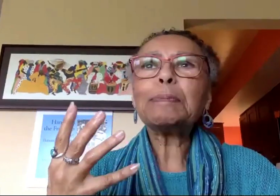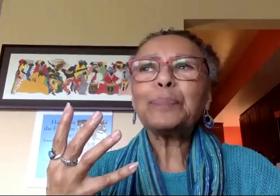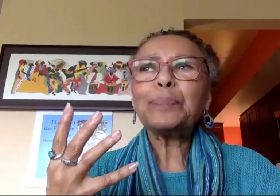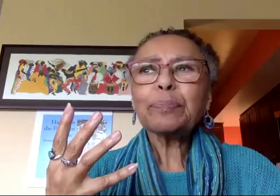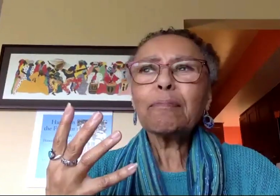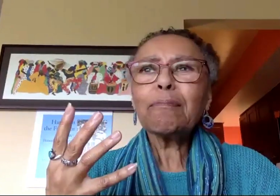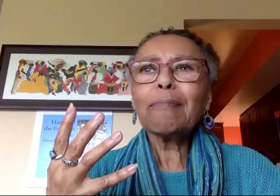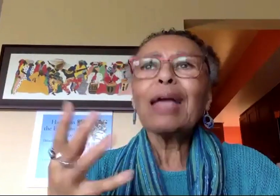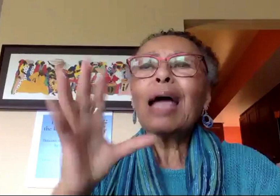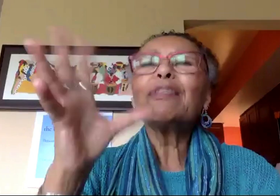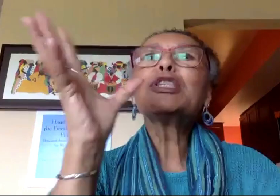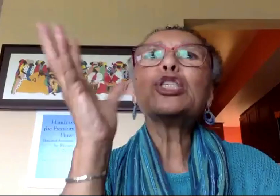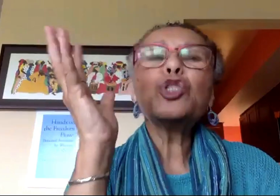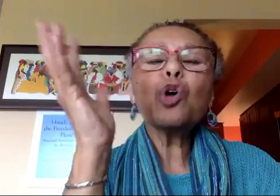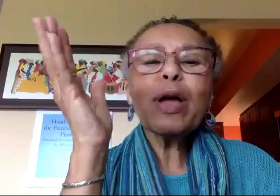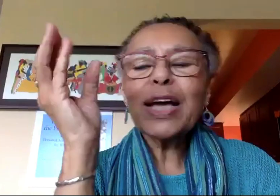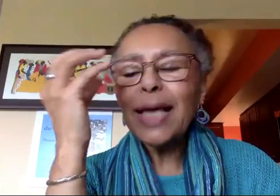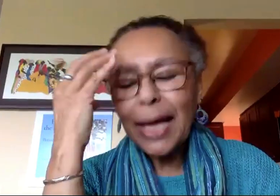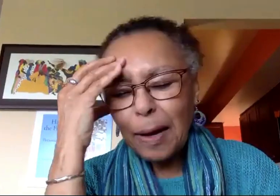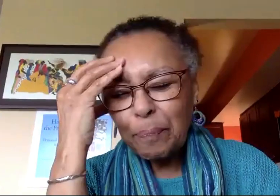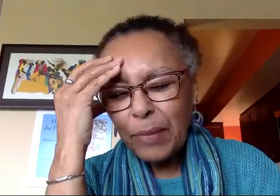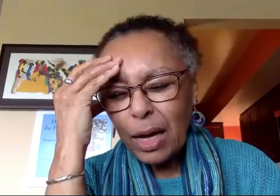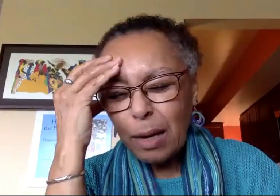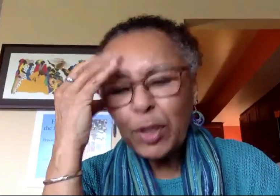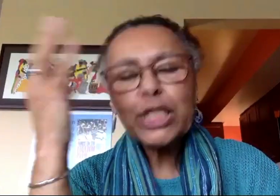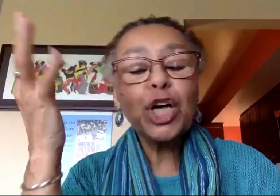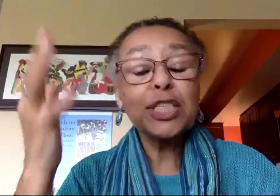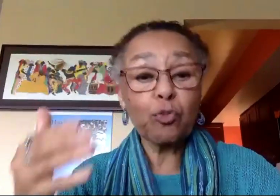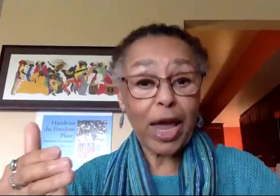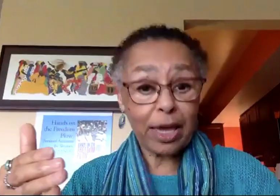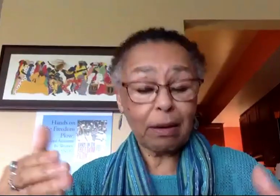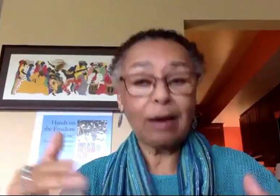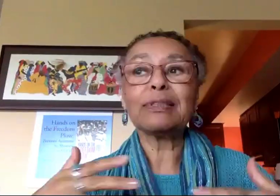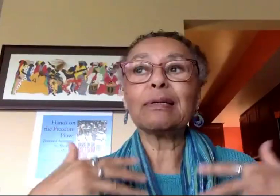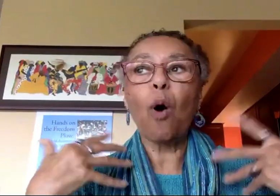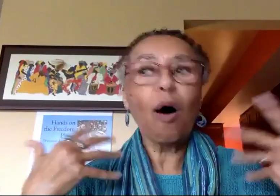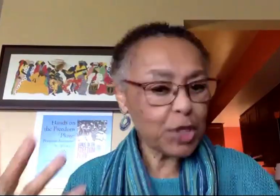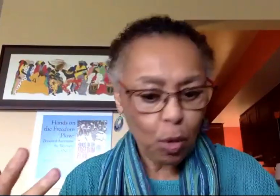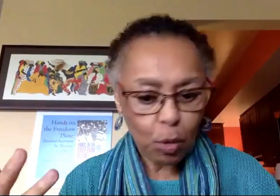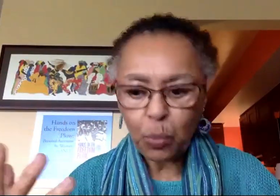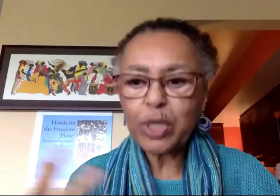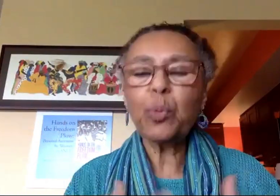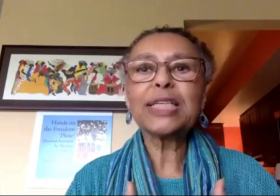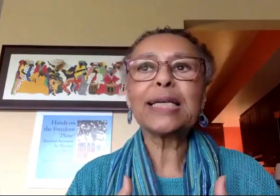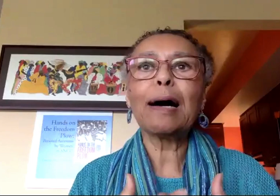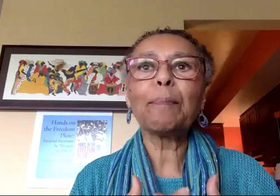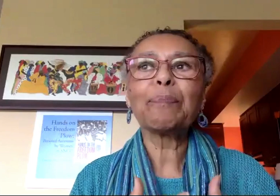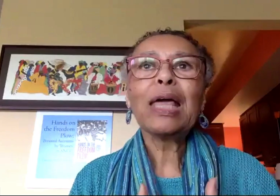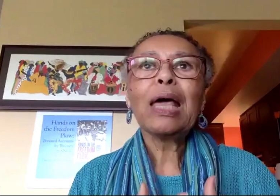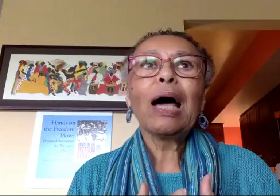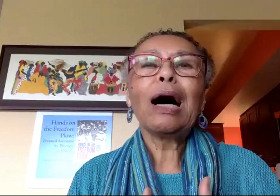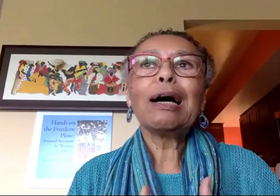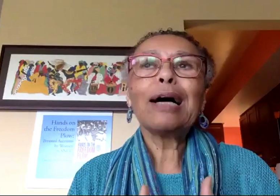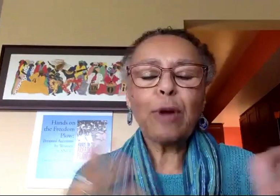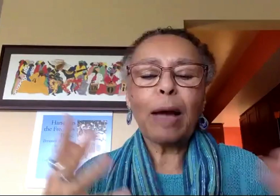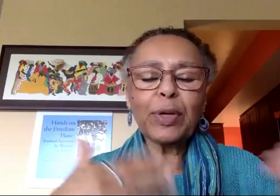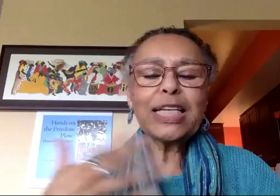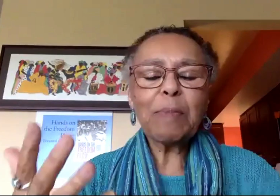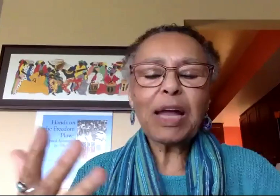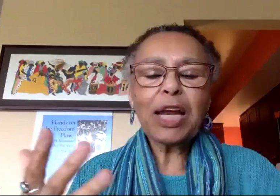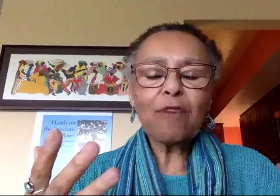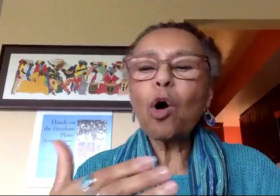that there's a story that Bernice Johnson Reagan often told, which was,